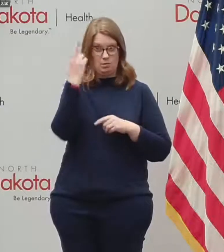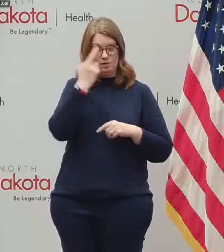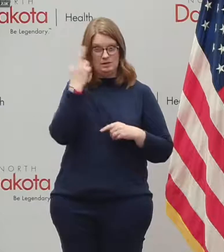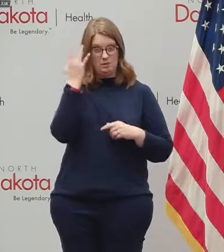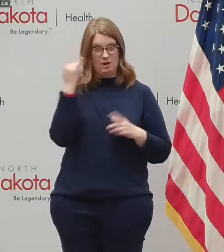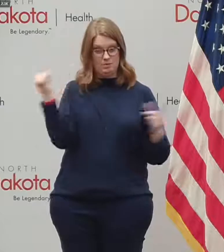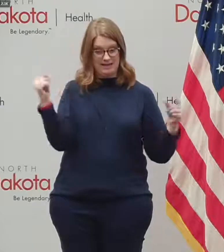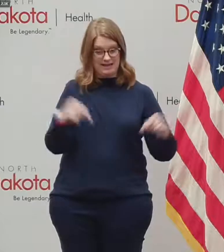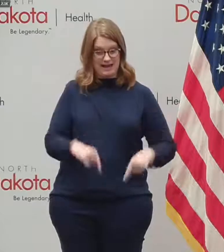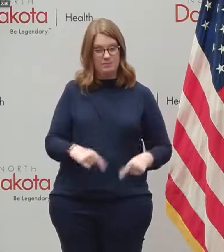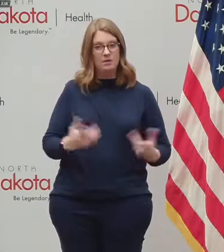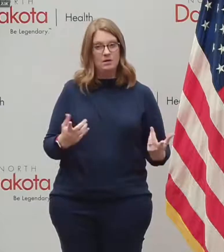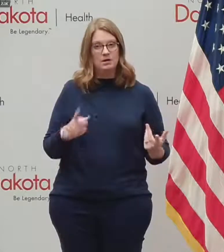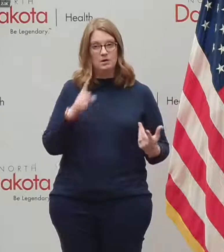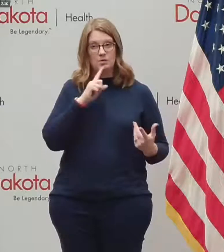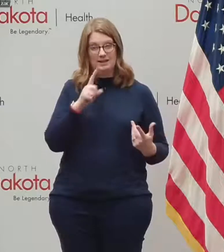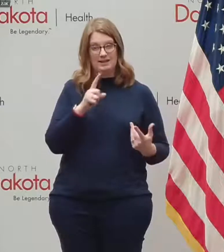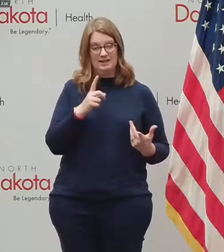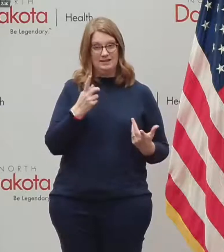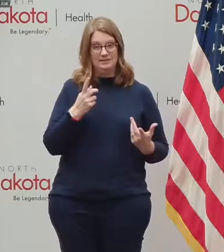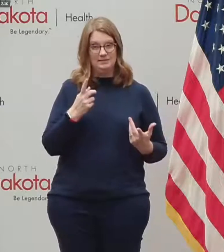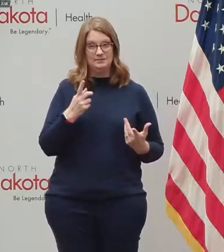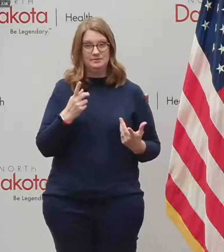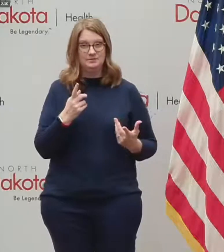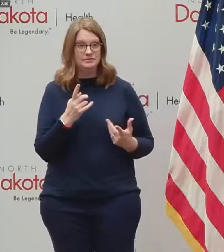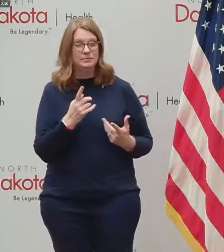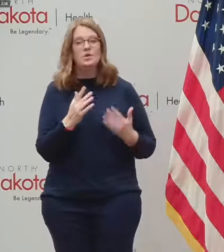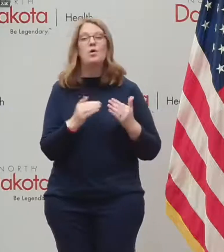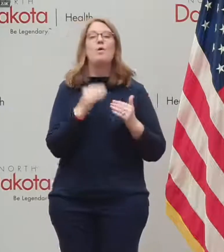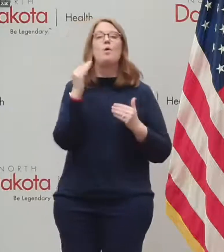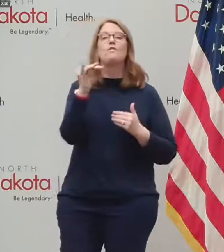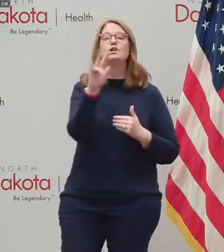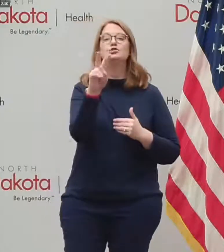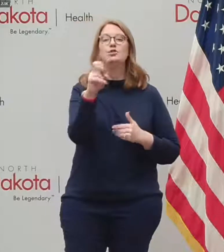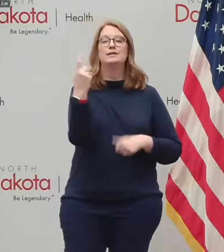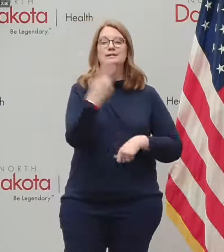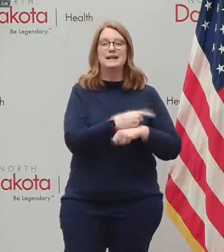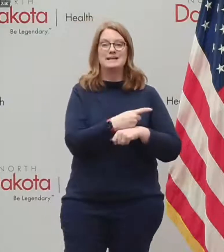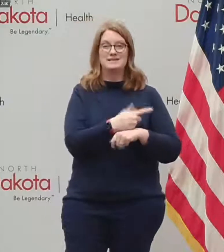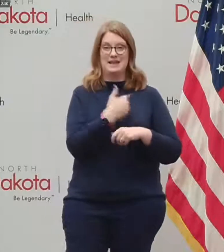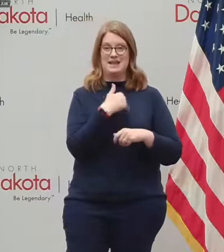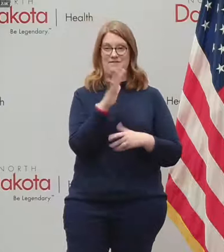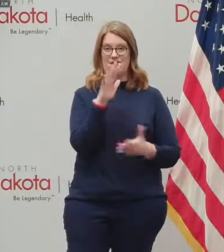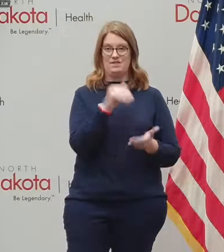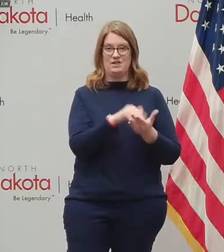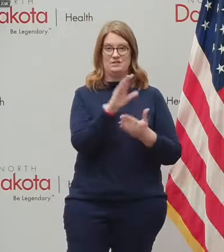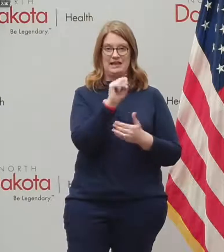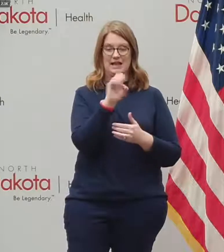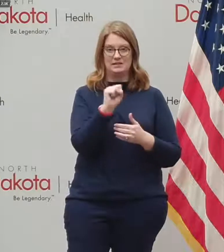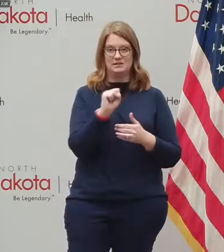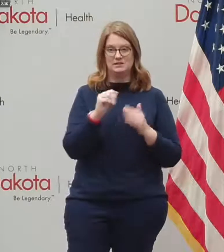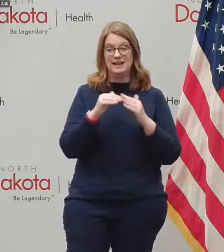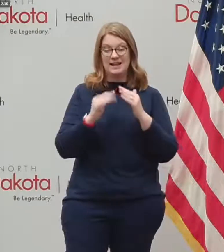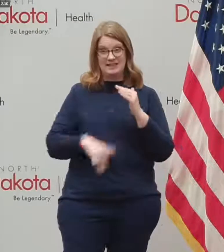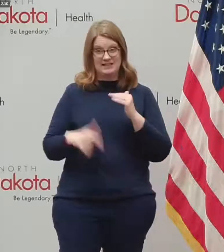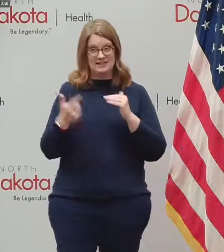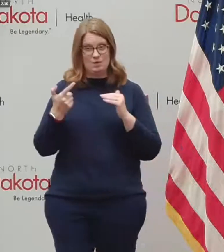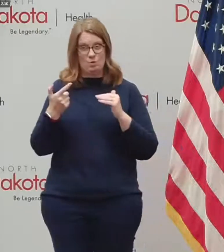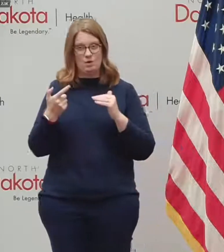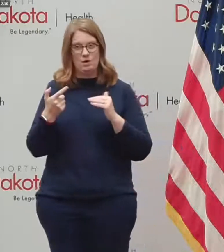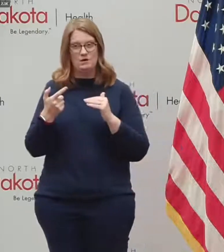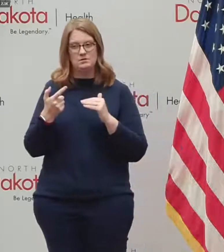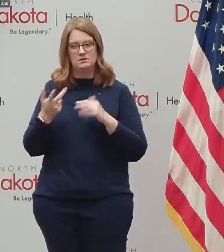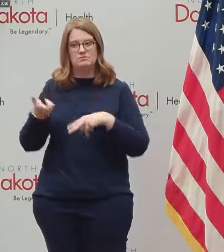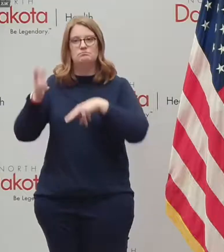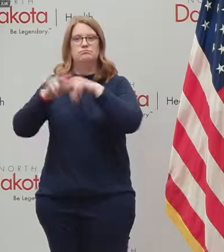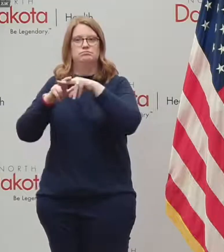because this idea that it took us over 200 days to get to 5,000 cases, and it took us less than 21 to get to 10,000. I